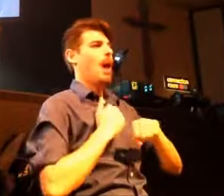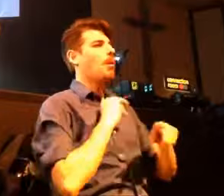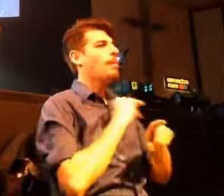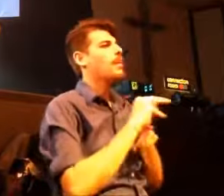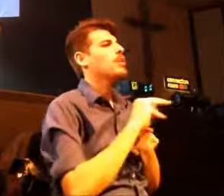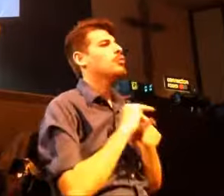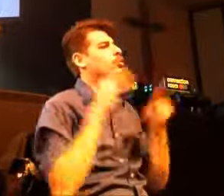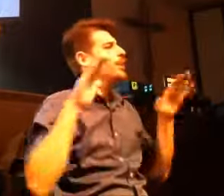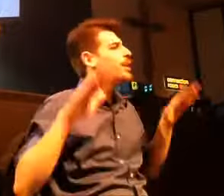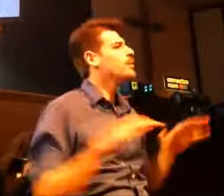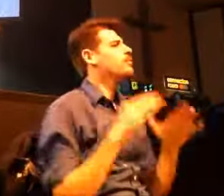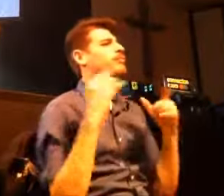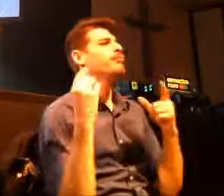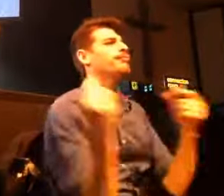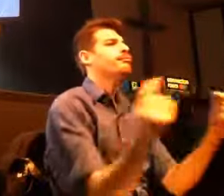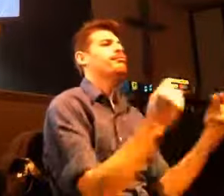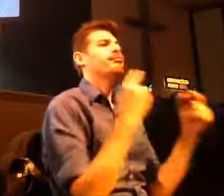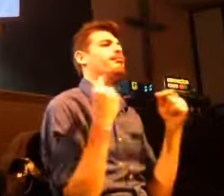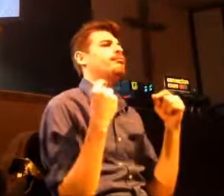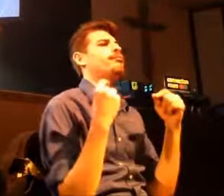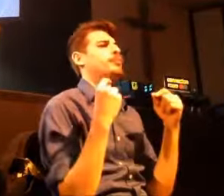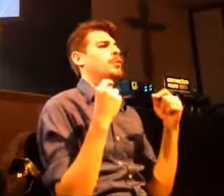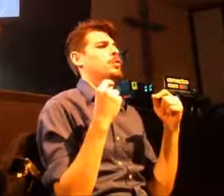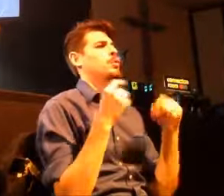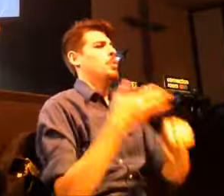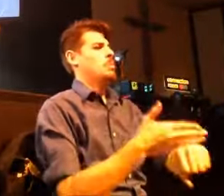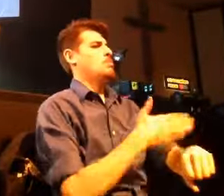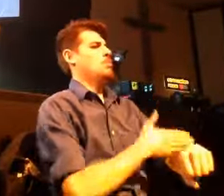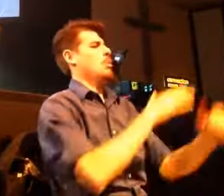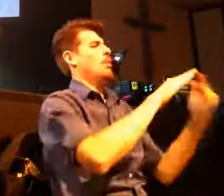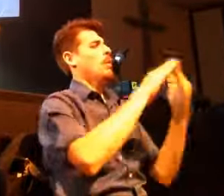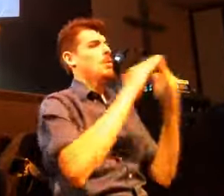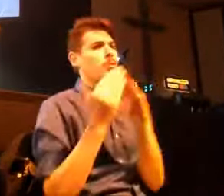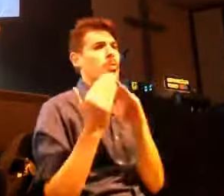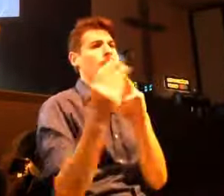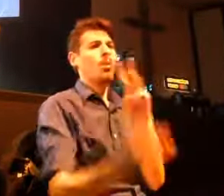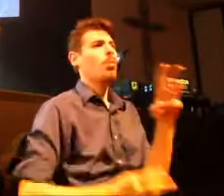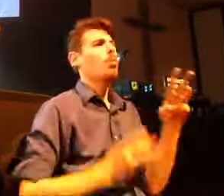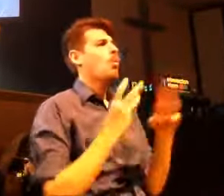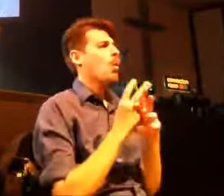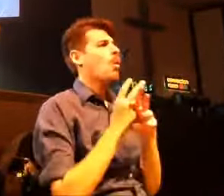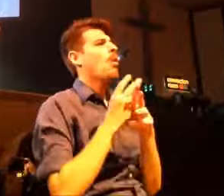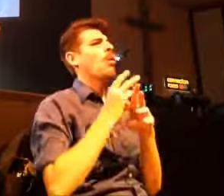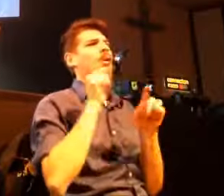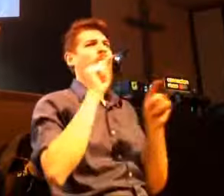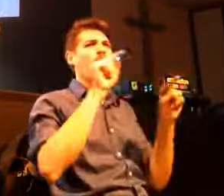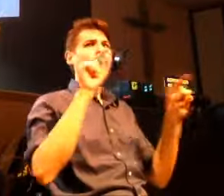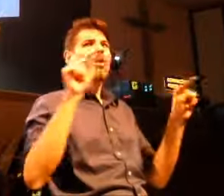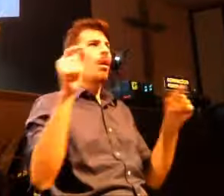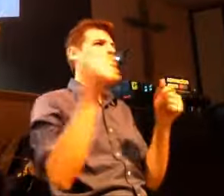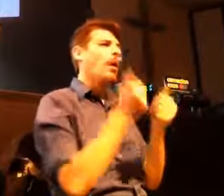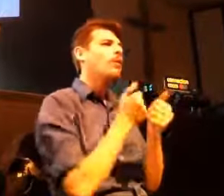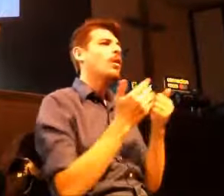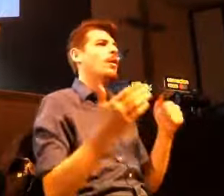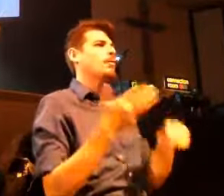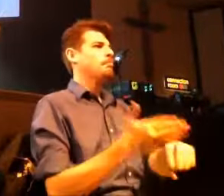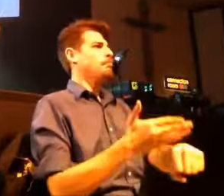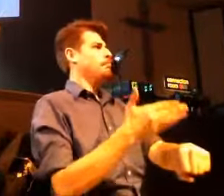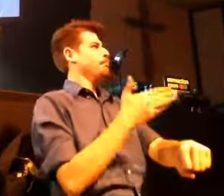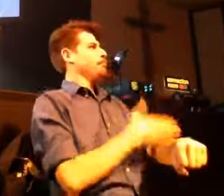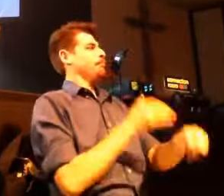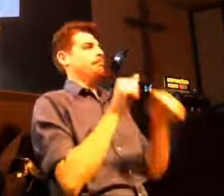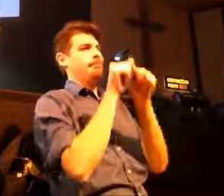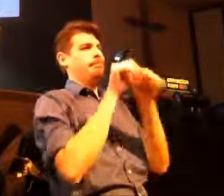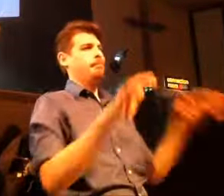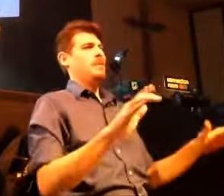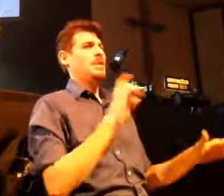just of our community a better place, but the community outside our walls a better place, and our world a better place. So it's a humbling and honoring